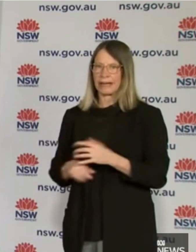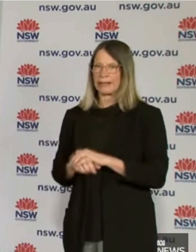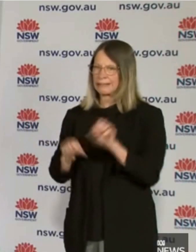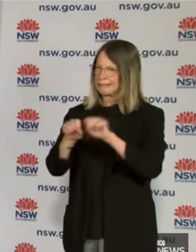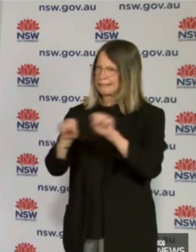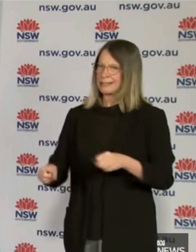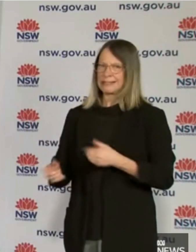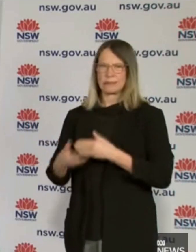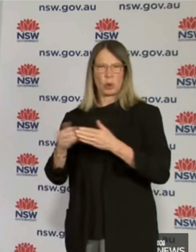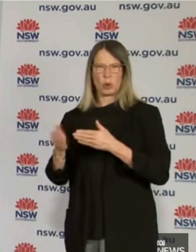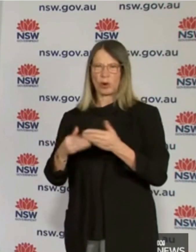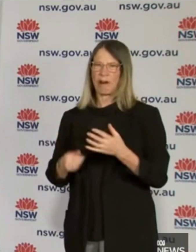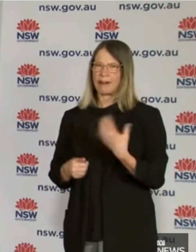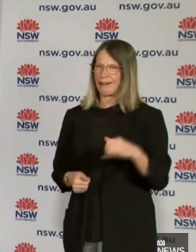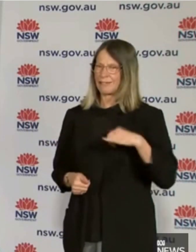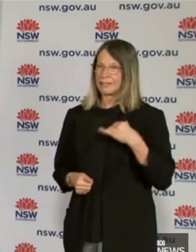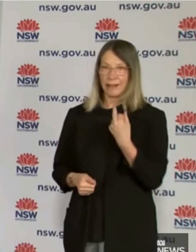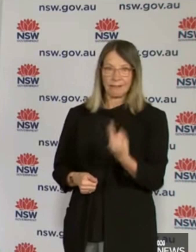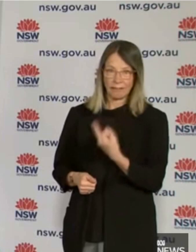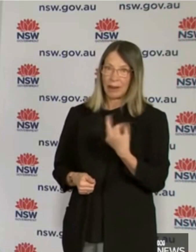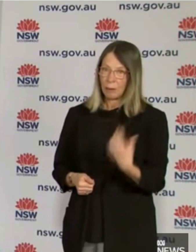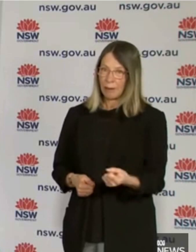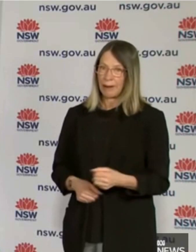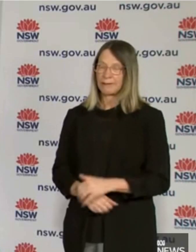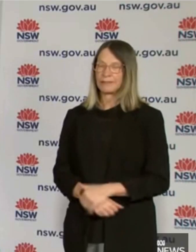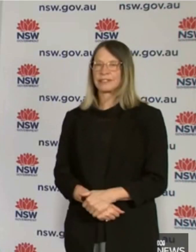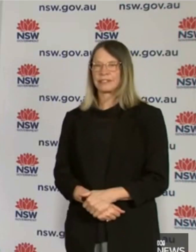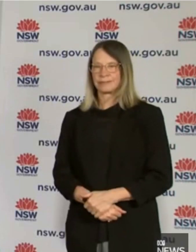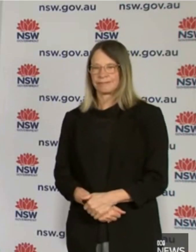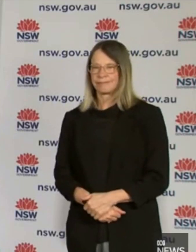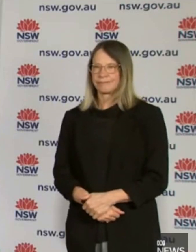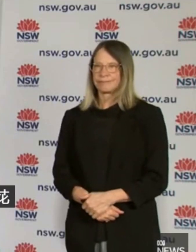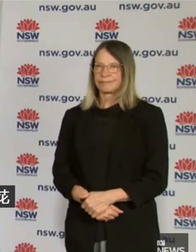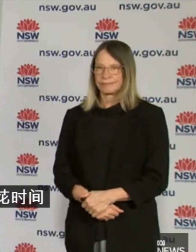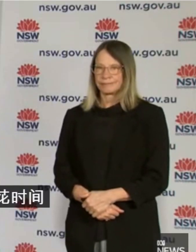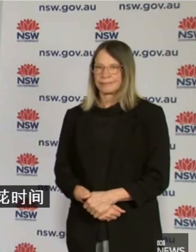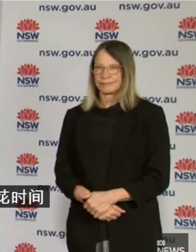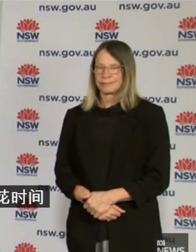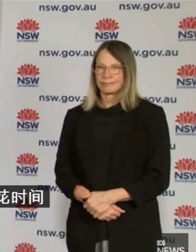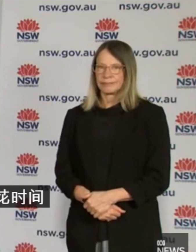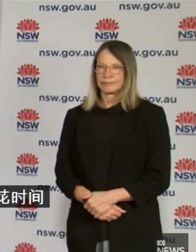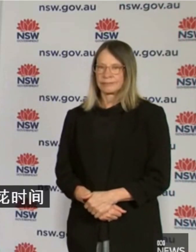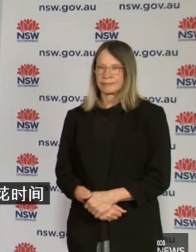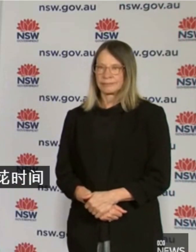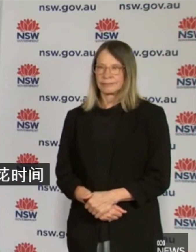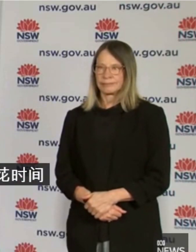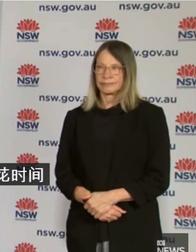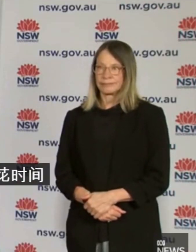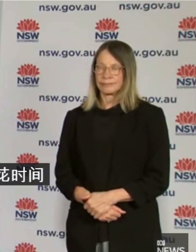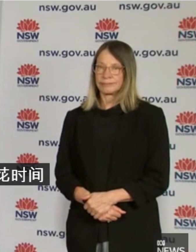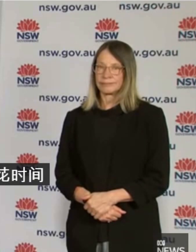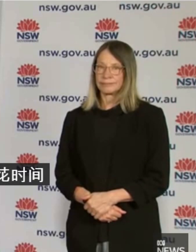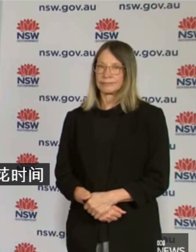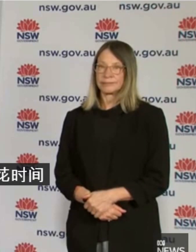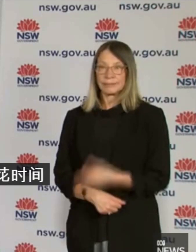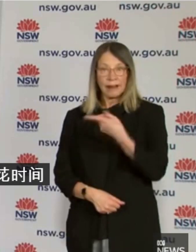place. I remember last year when Victoria was having a challenging time. We sent more